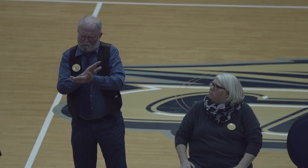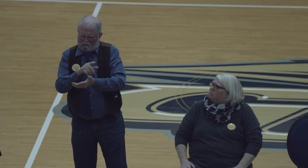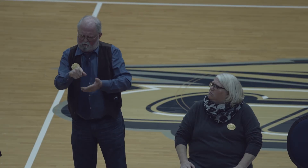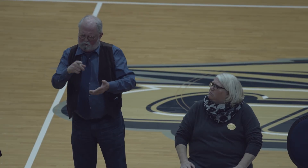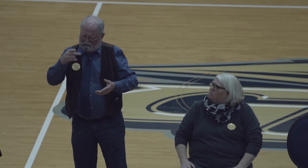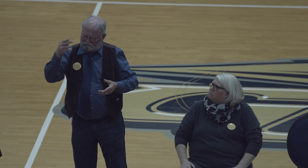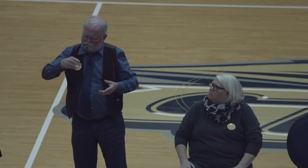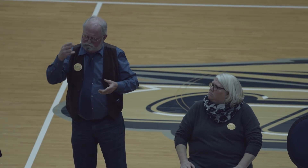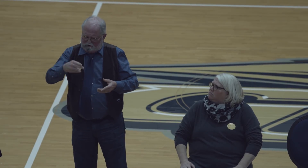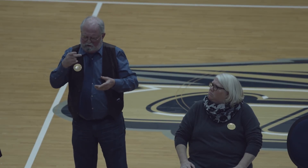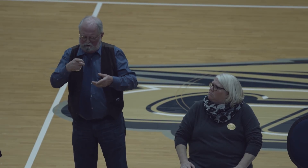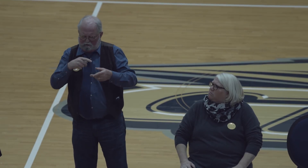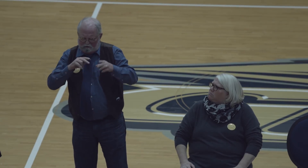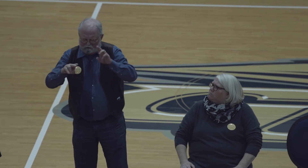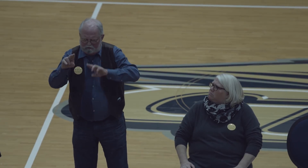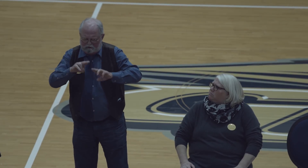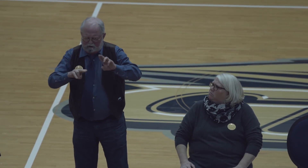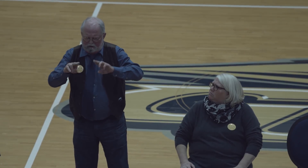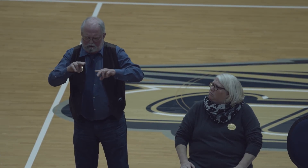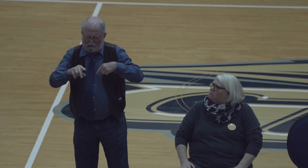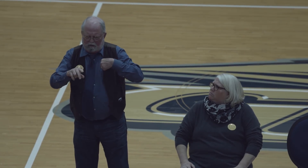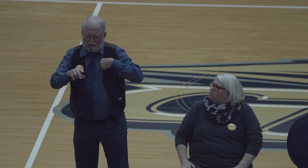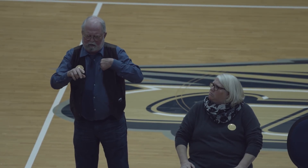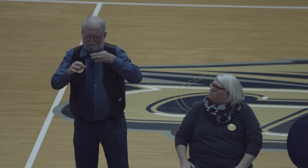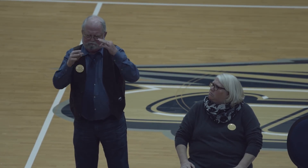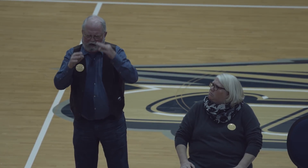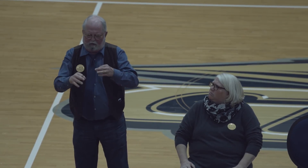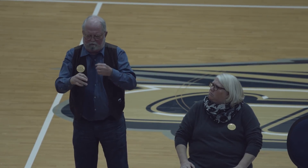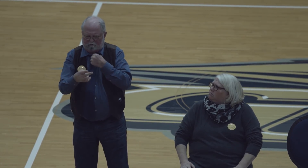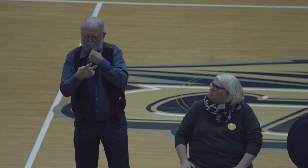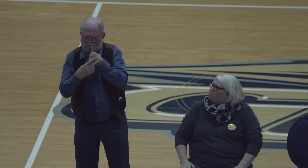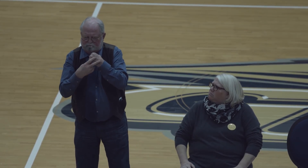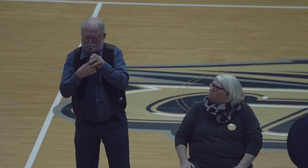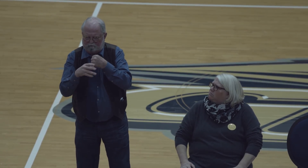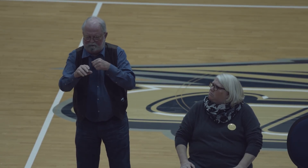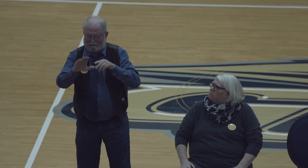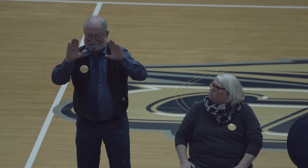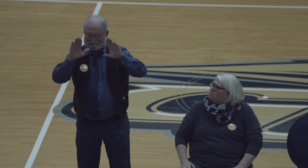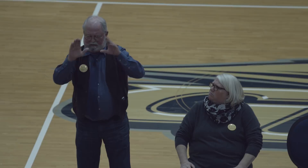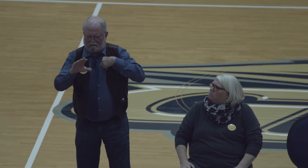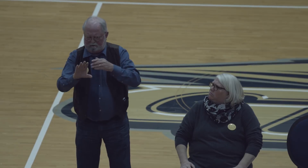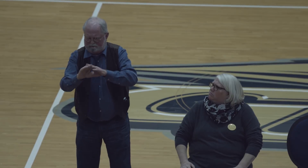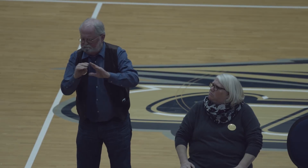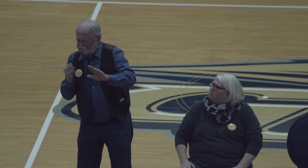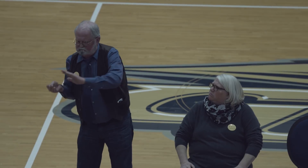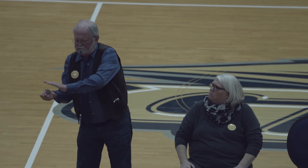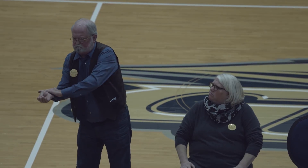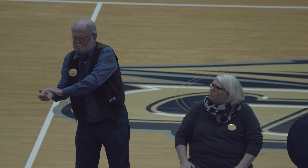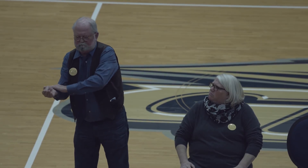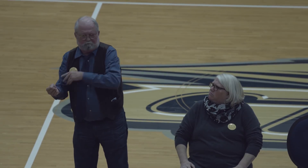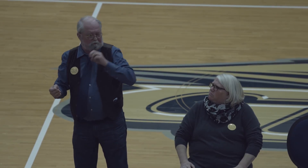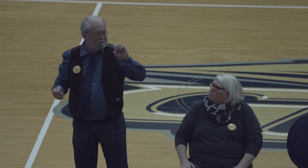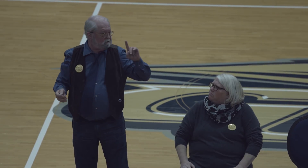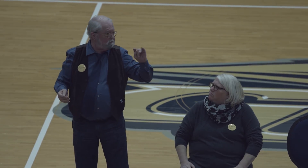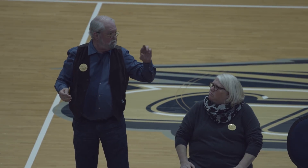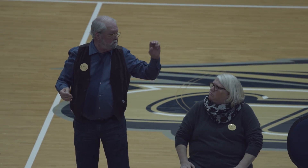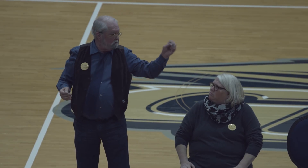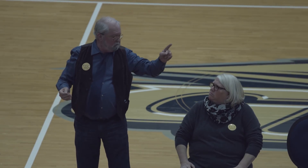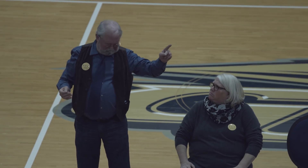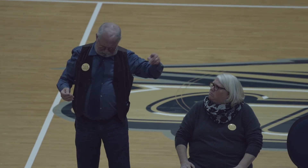down that very same week. And I was creating a layout on the Post, and I see the words saying that this